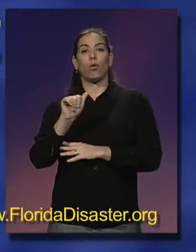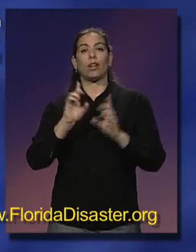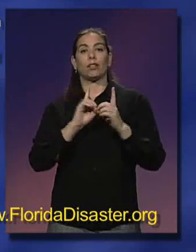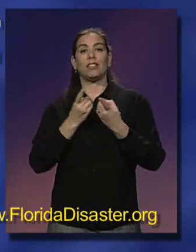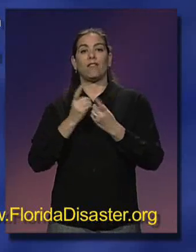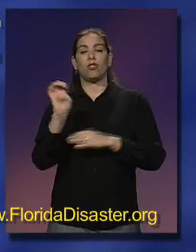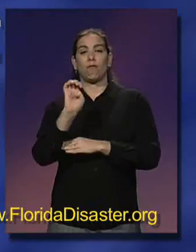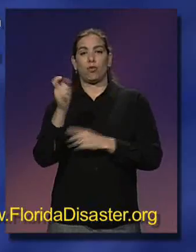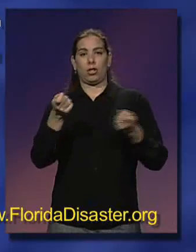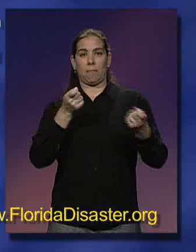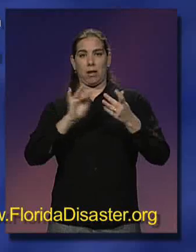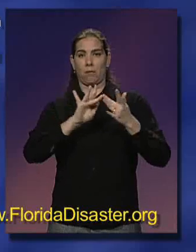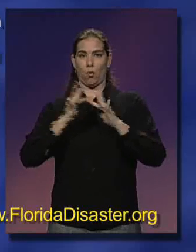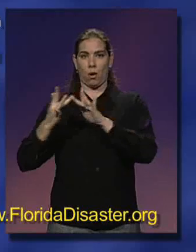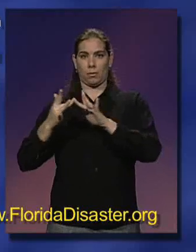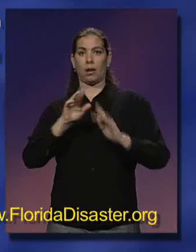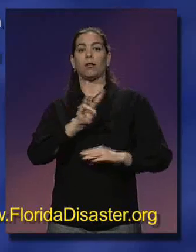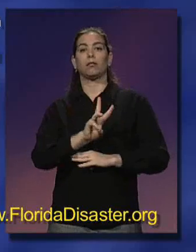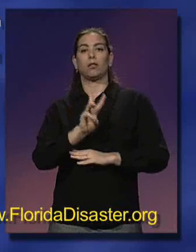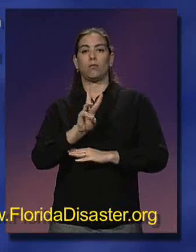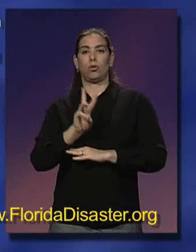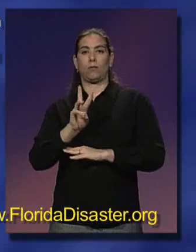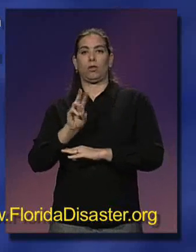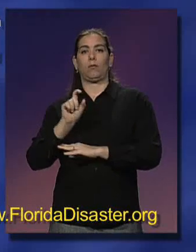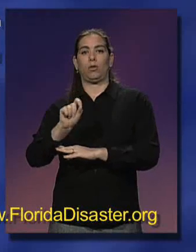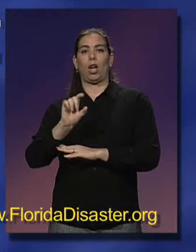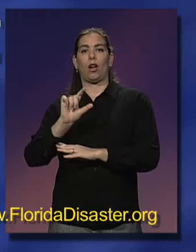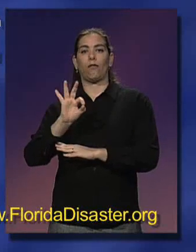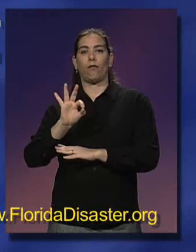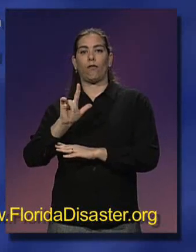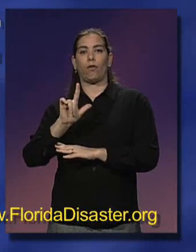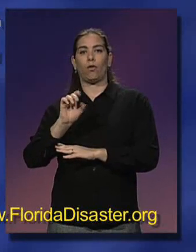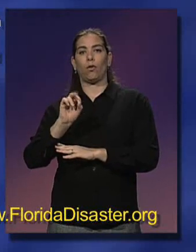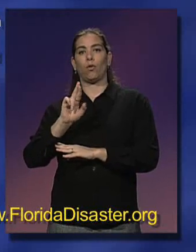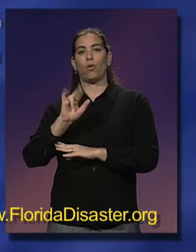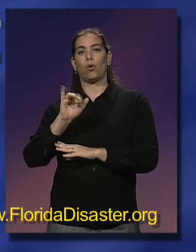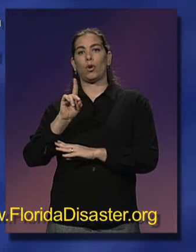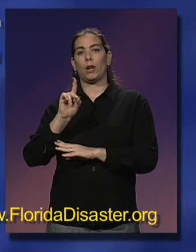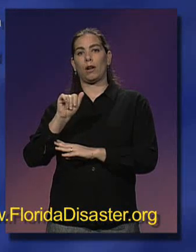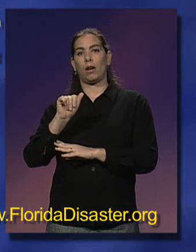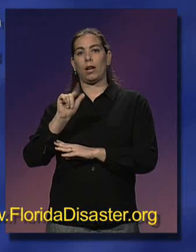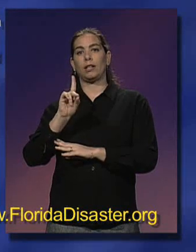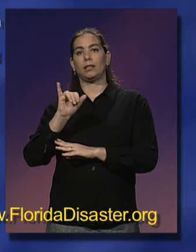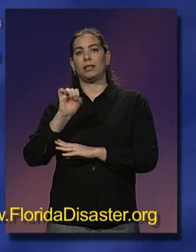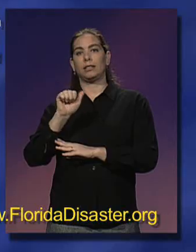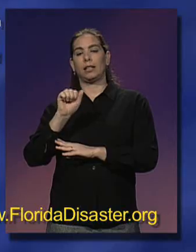website at www.floridadisaster.org.